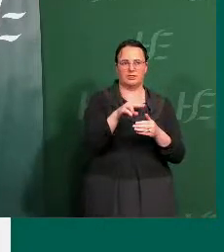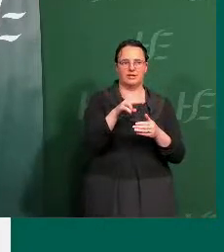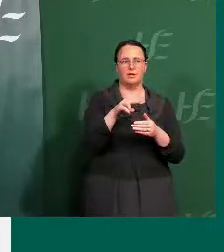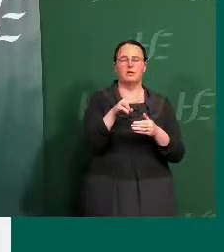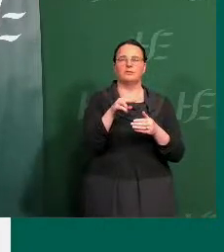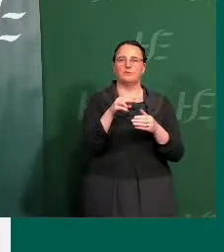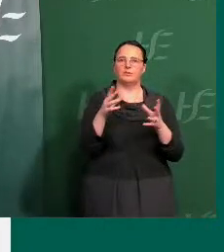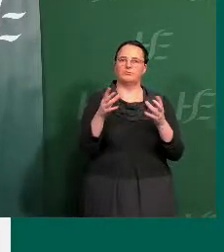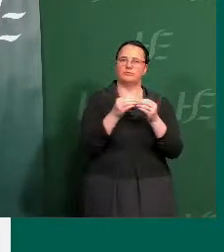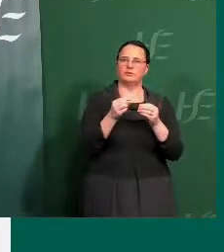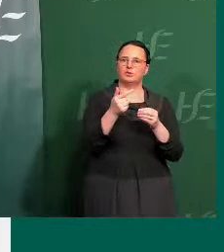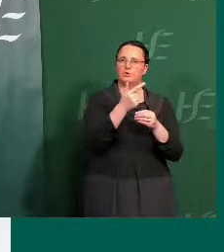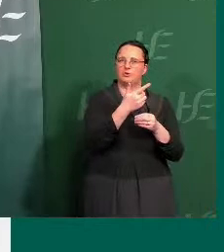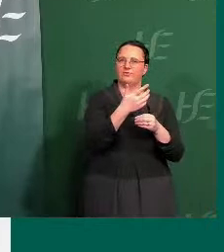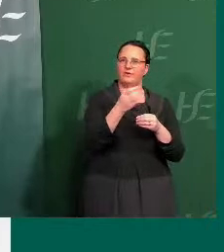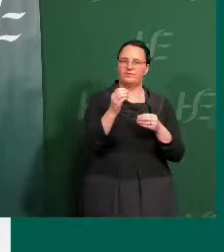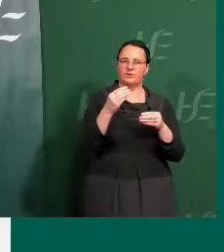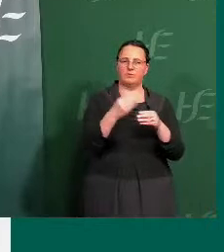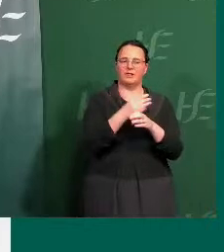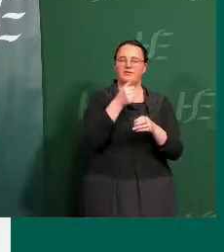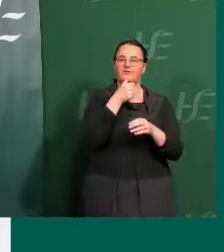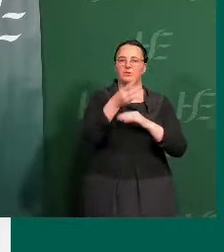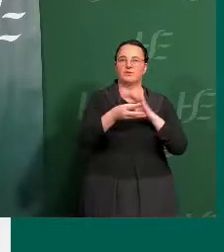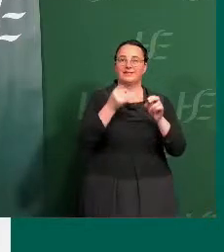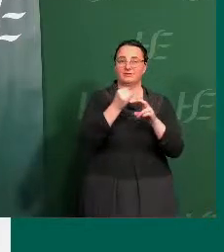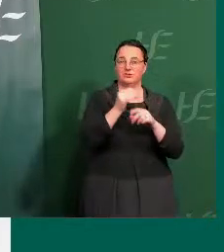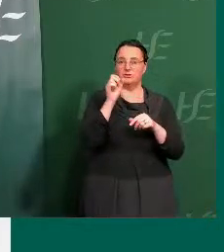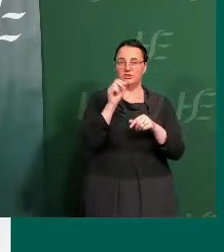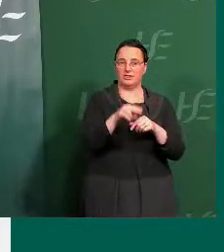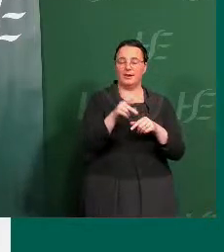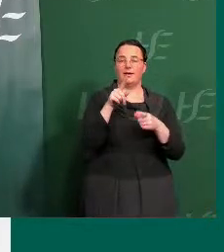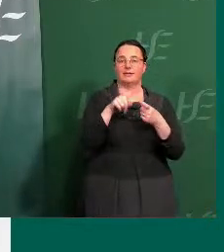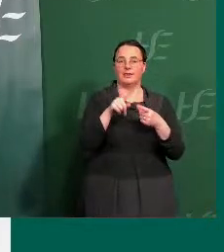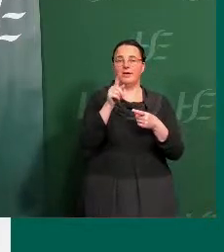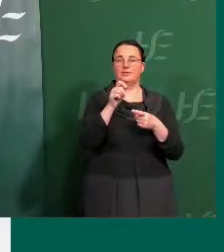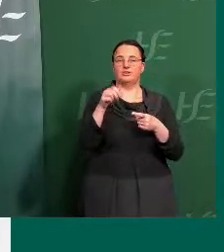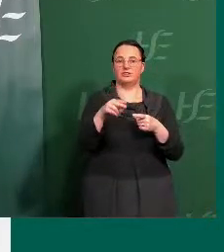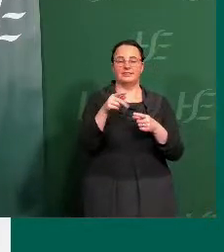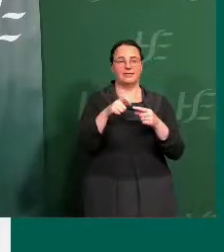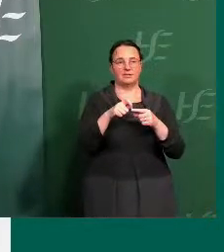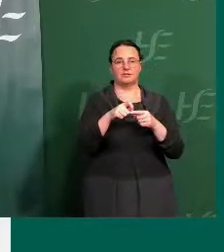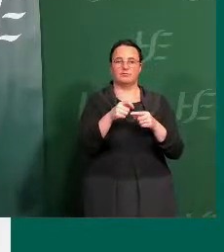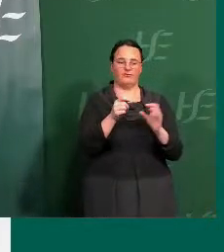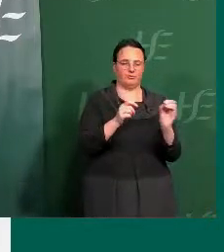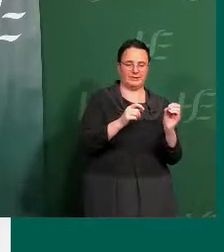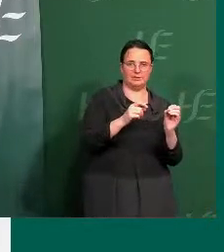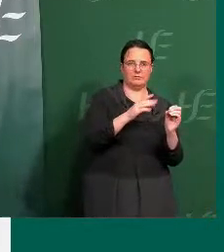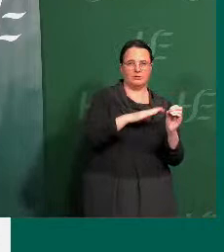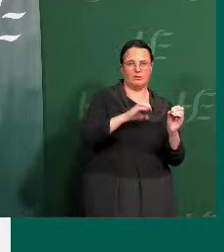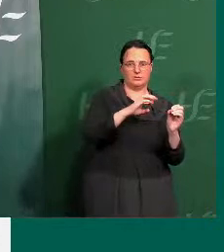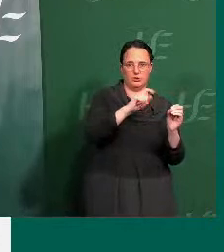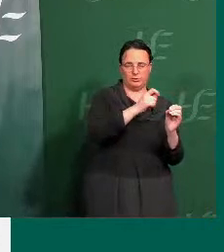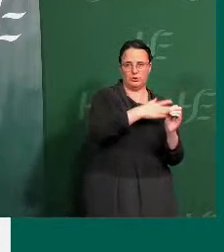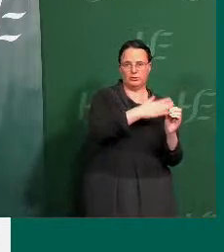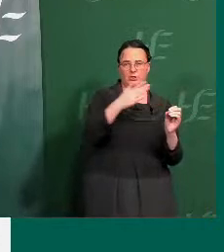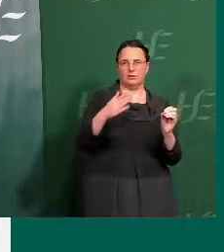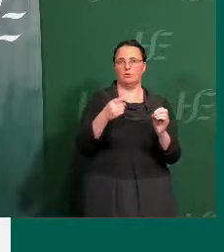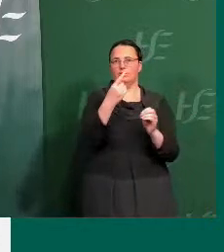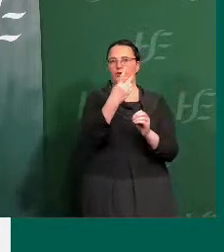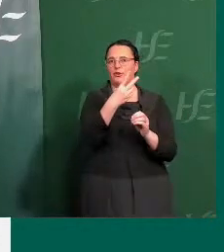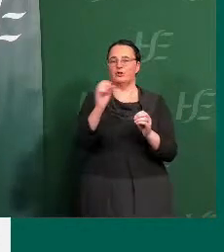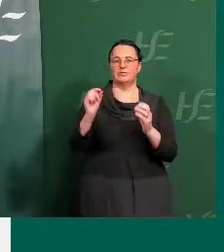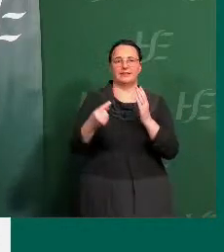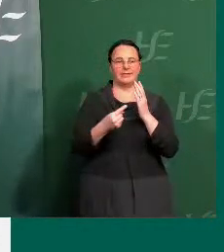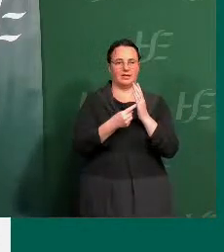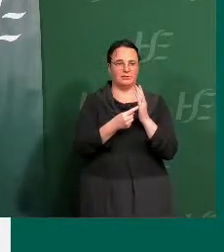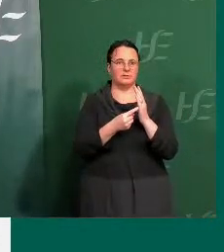and that'll be 250 effectively come the first week in January. And the antigen test capacity jumping up from 0 around October to